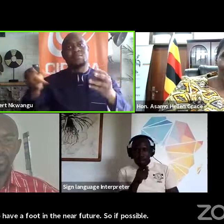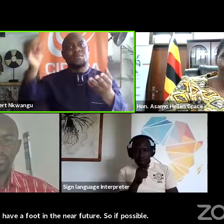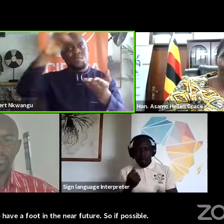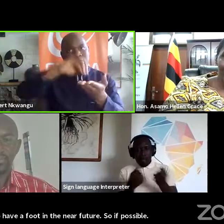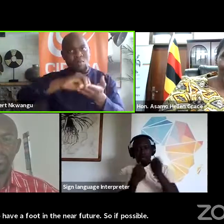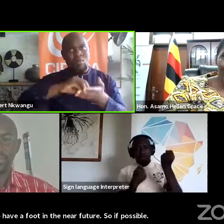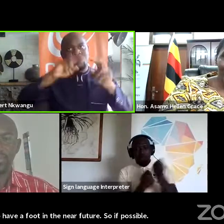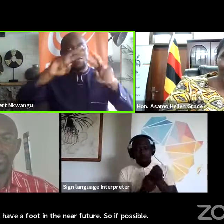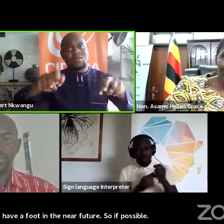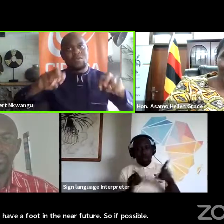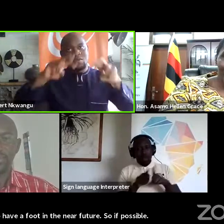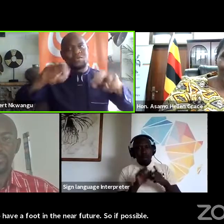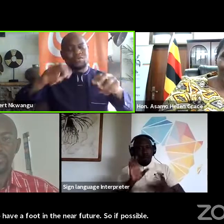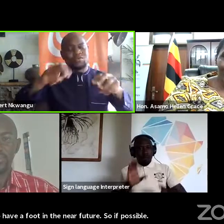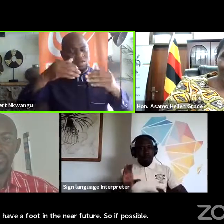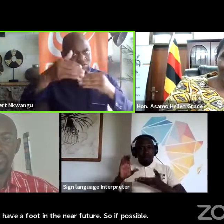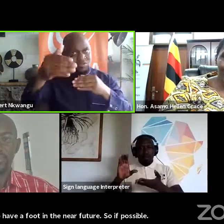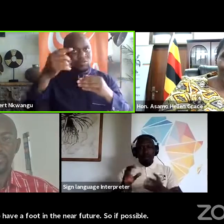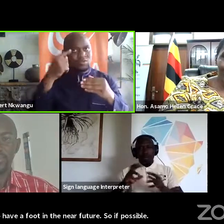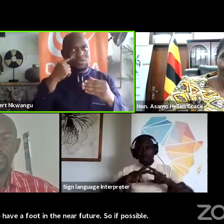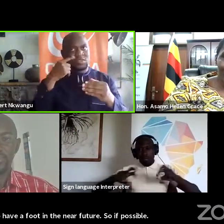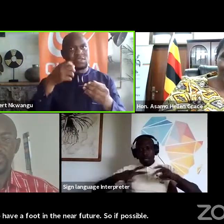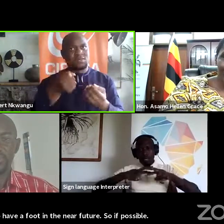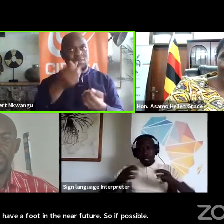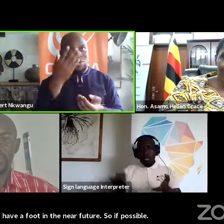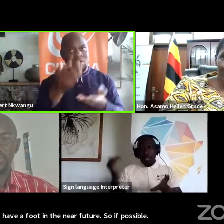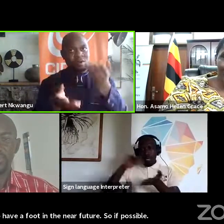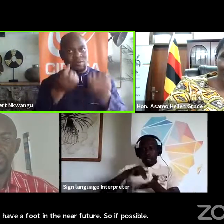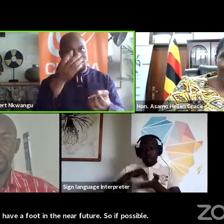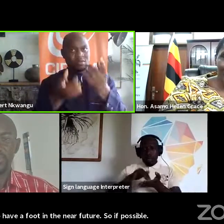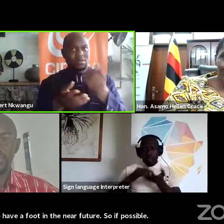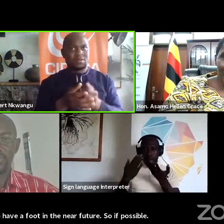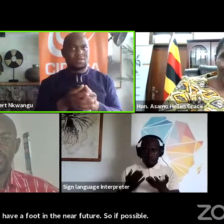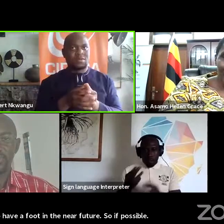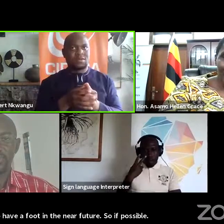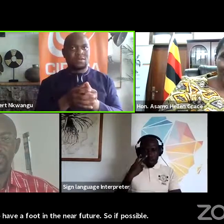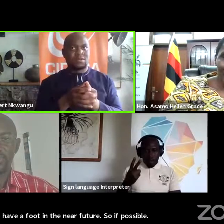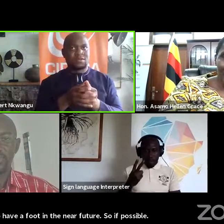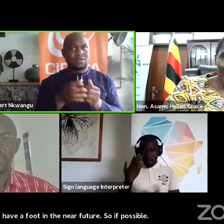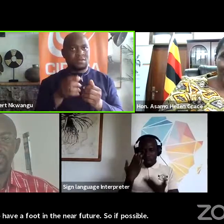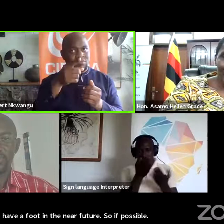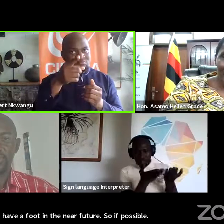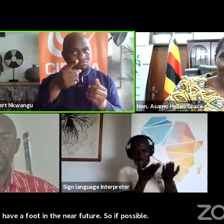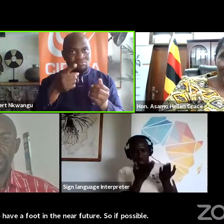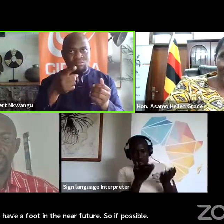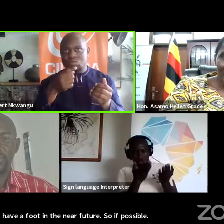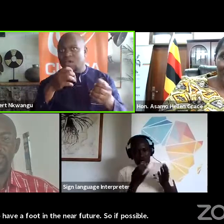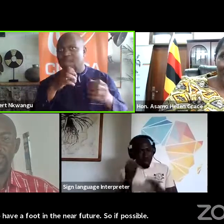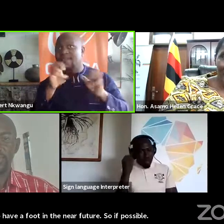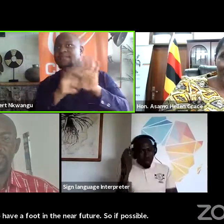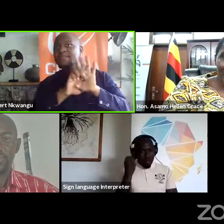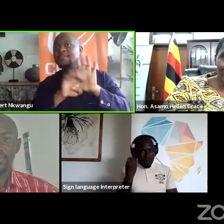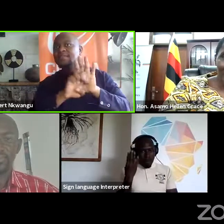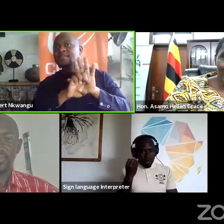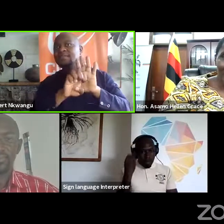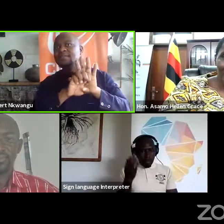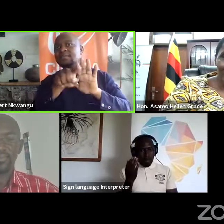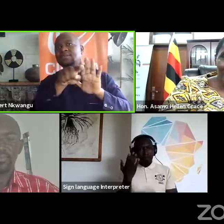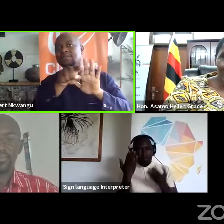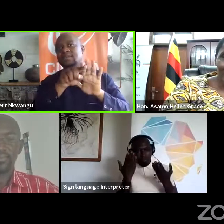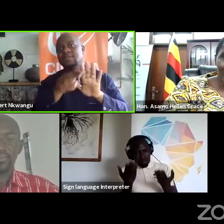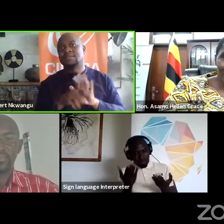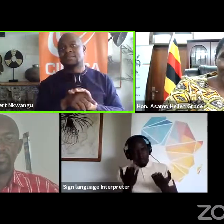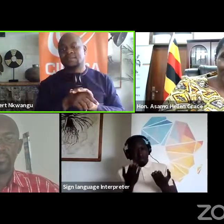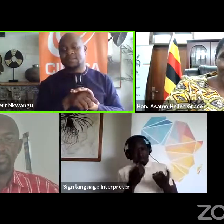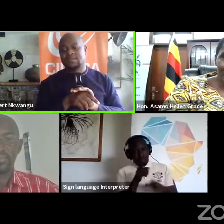support and fund the research once again to see that these innovations come up from these